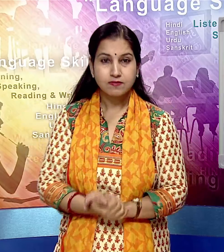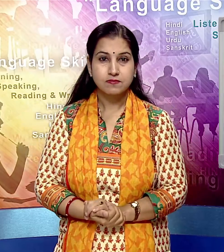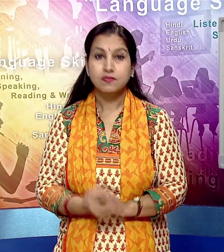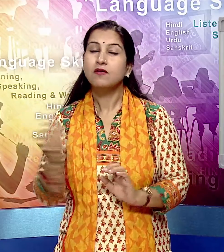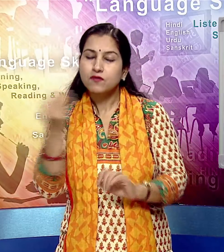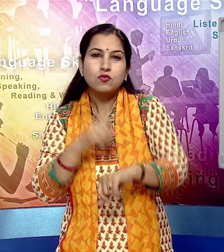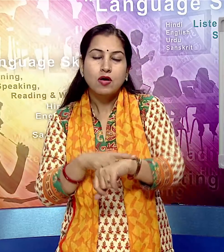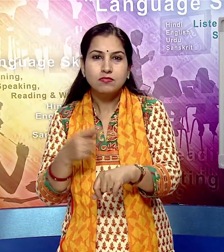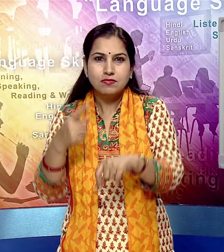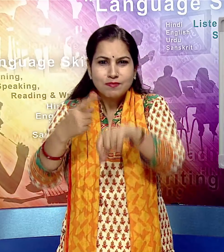Sometimes ground nuts.